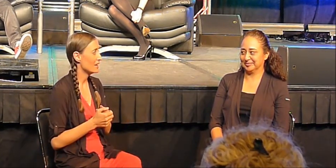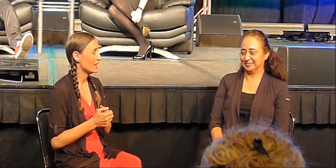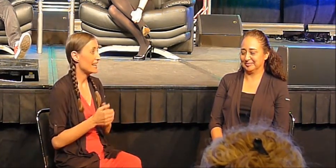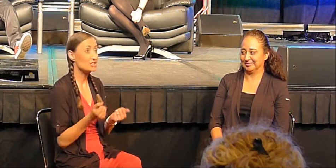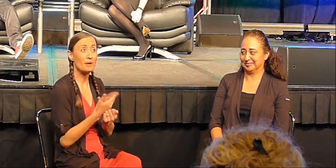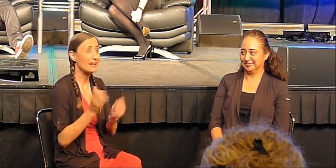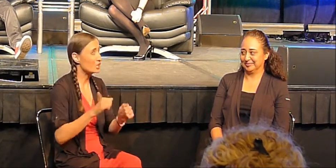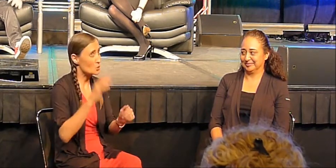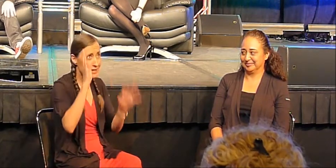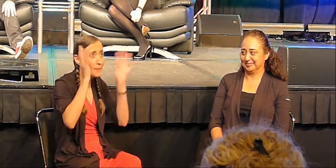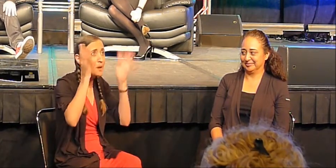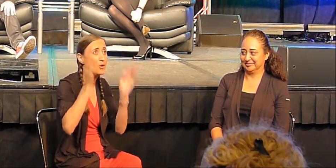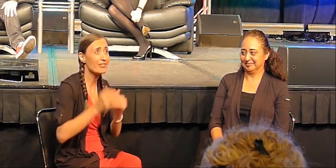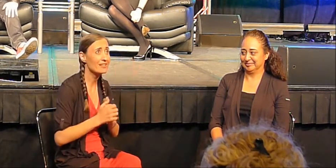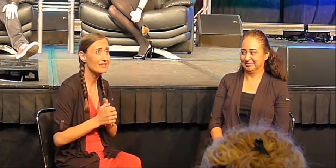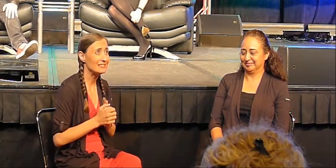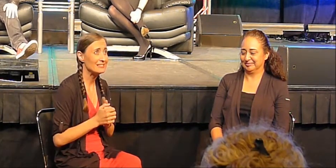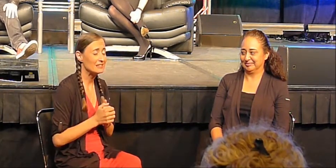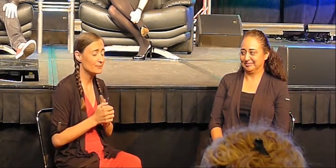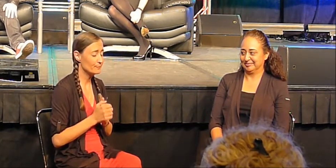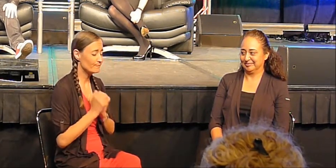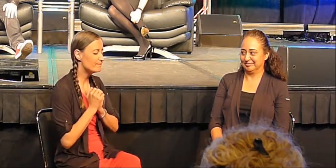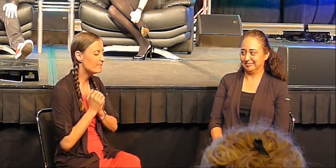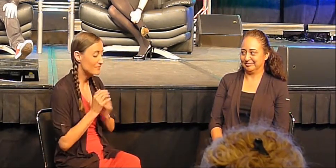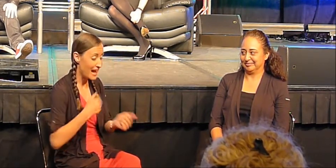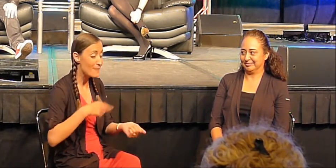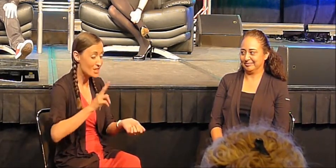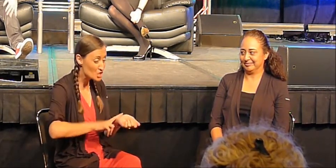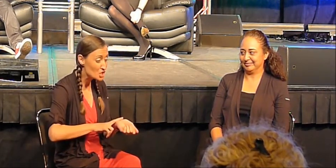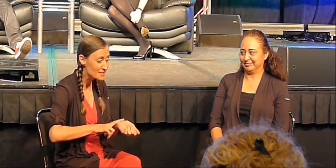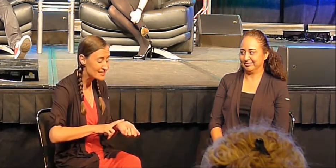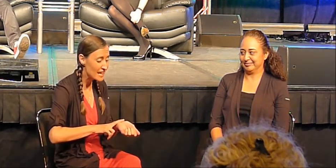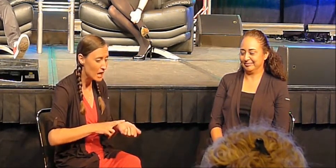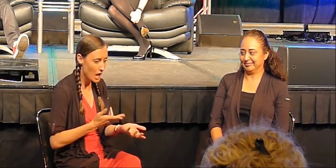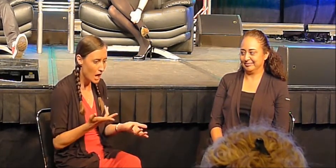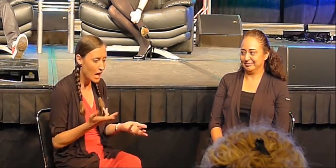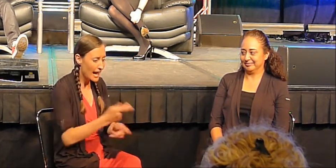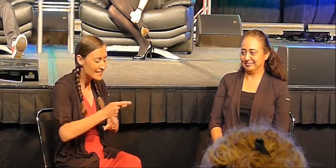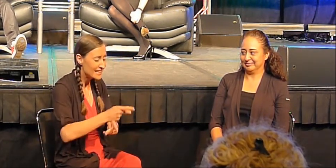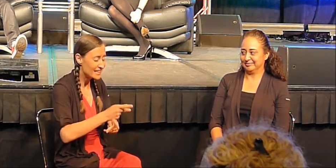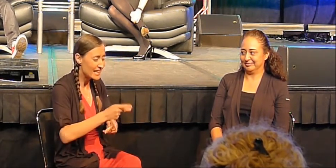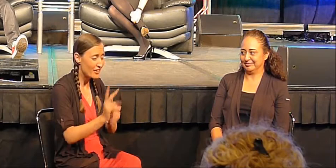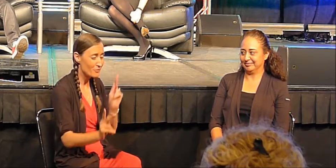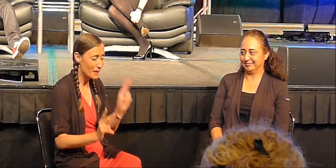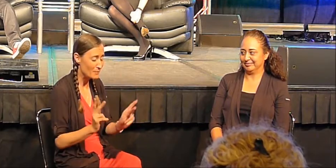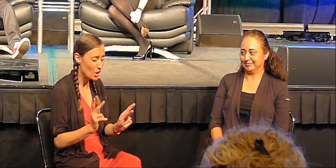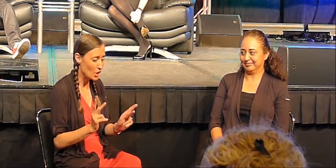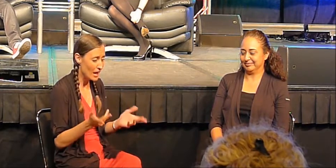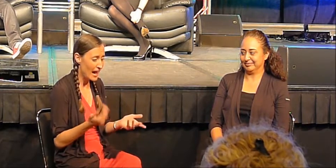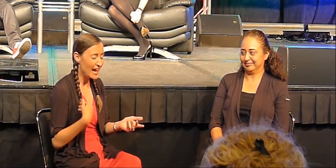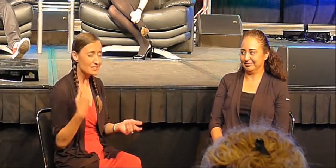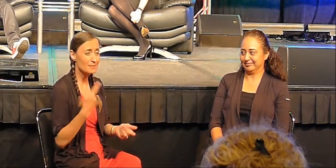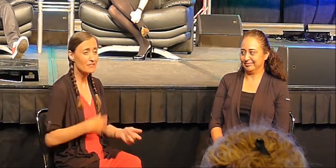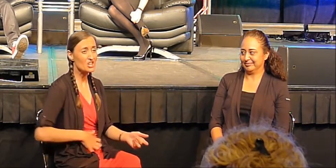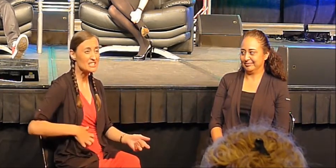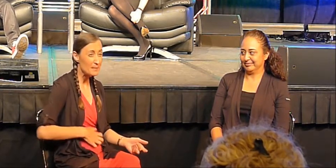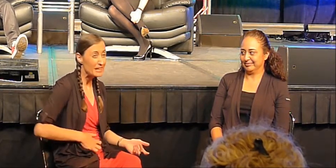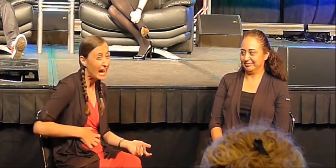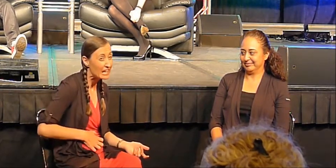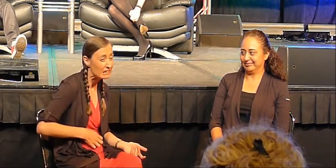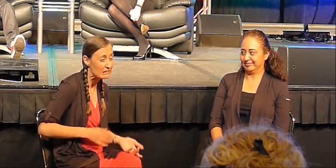there anything you can come up with? She goes, I'm a set nurse. I mean, I take care of people. I've got something for a